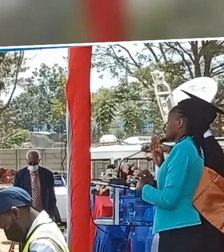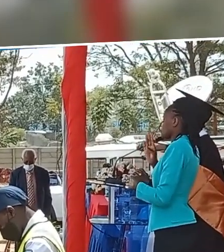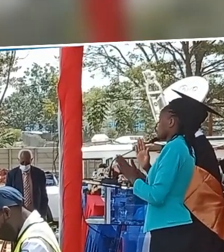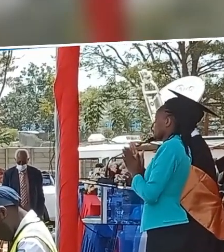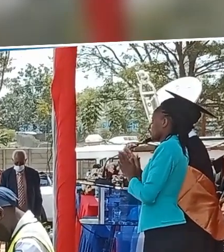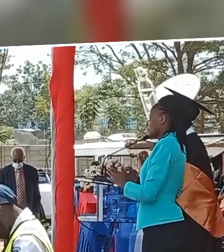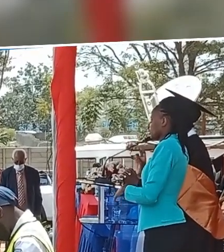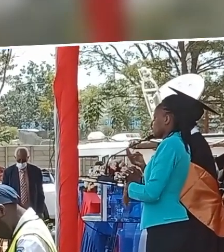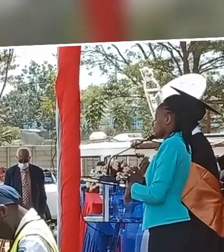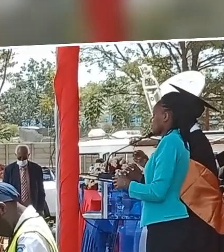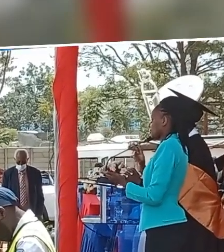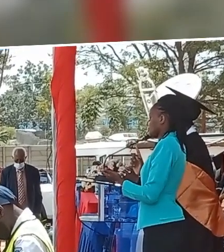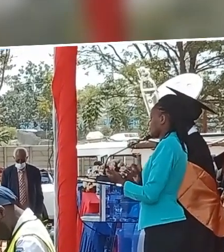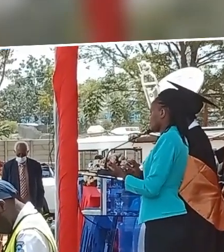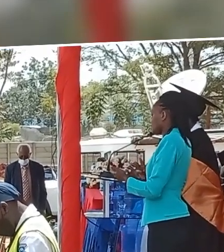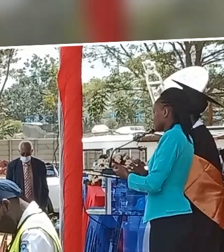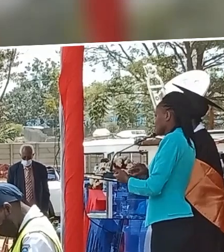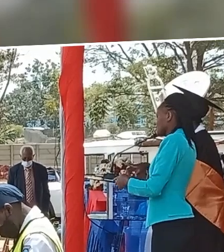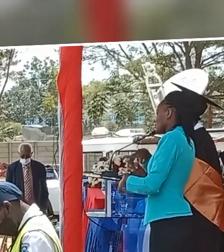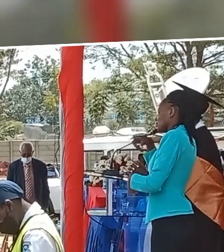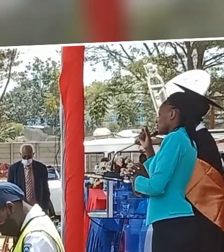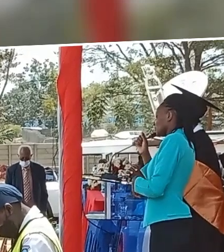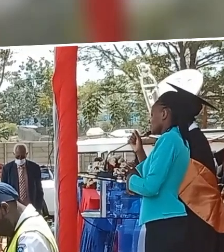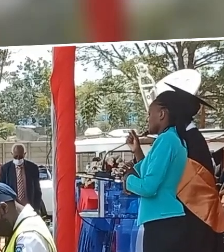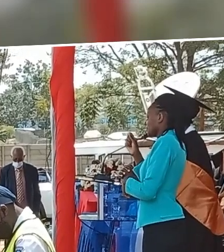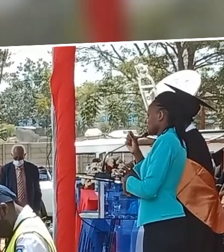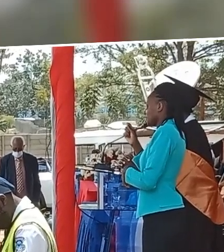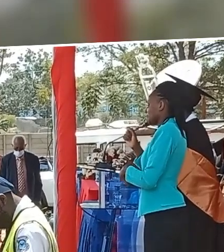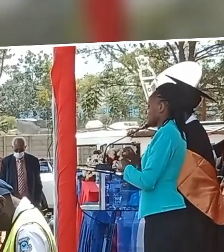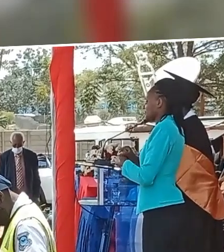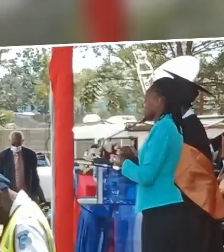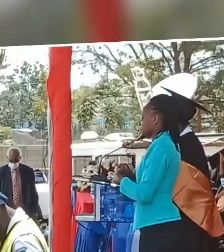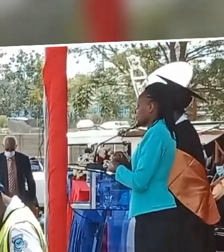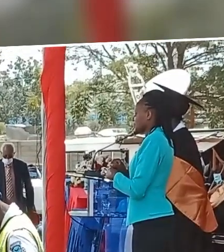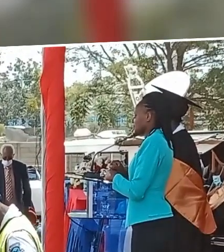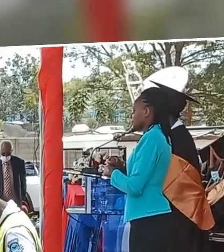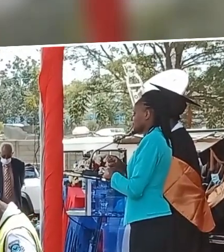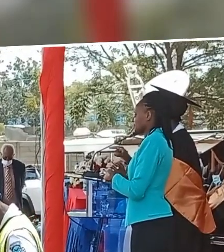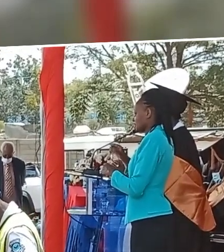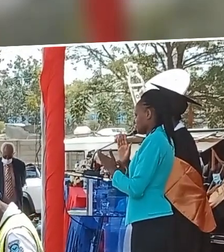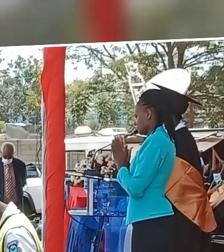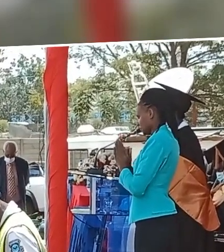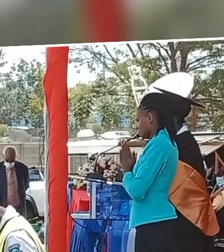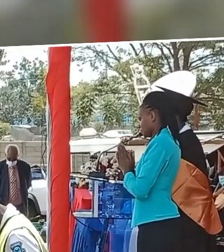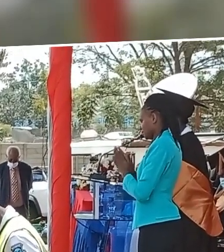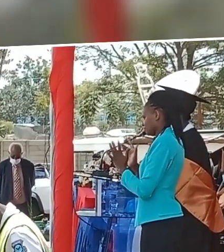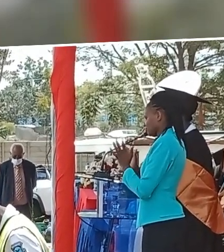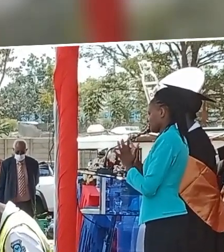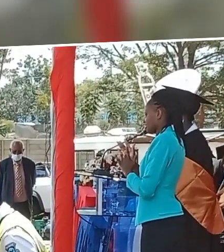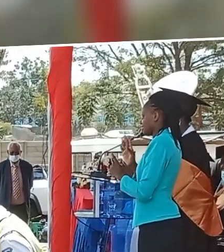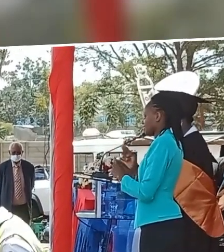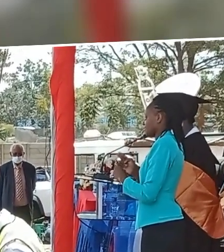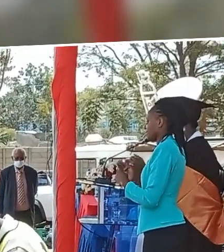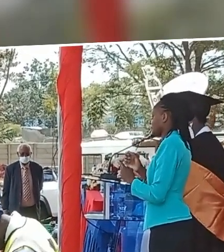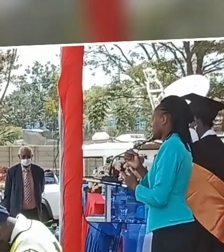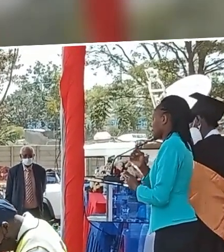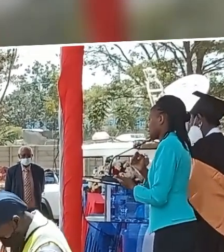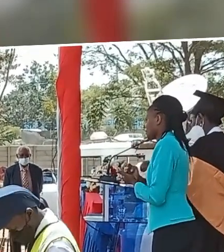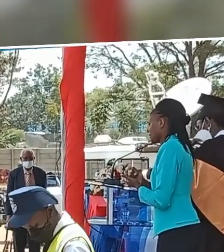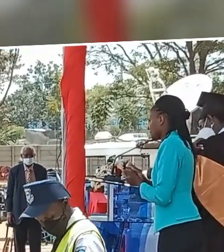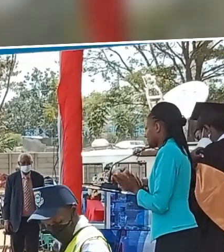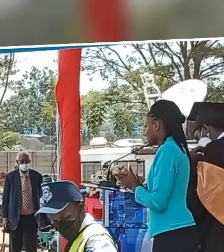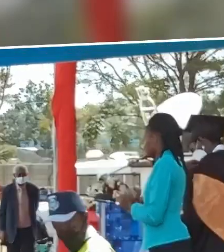dispatch us with your peace and go before us to make a way for us. For we pray this in Jesus' name. Amen. Amen.